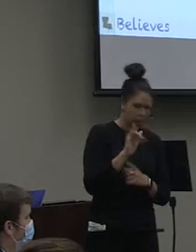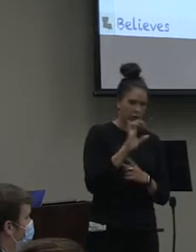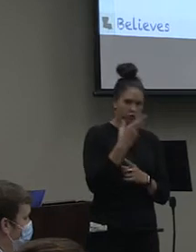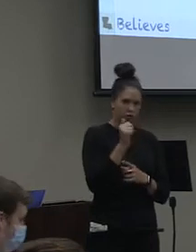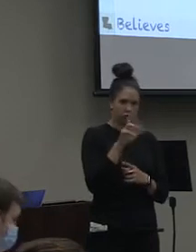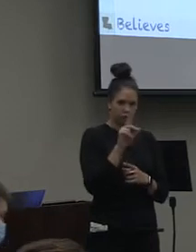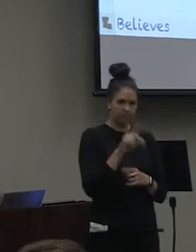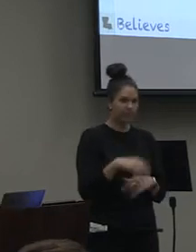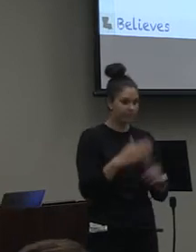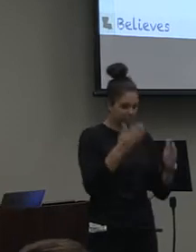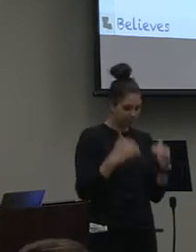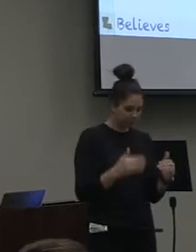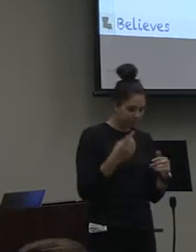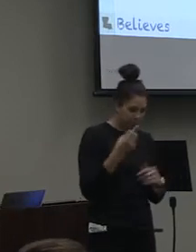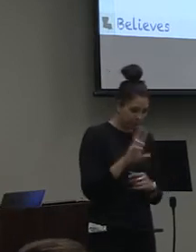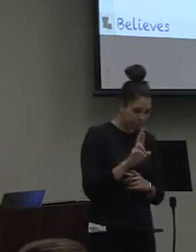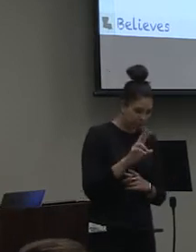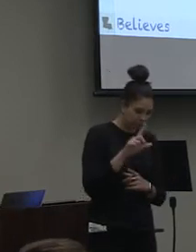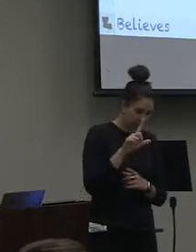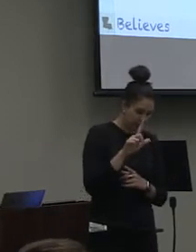Dr. Lacey Hitt. Present.